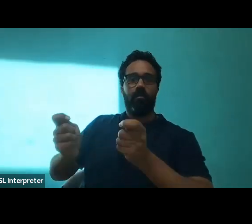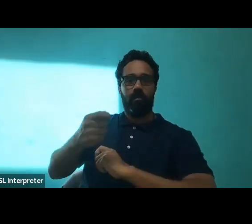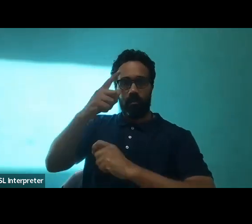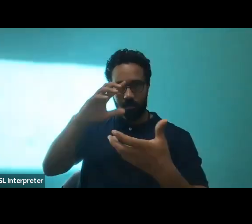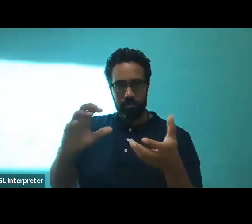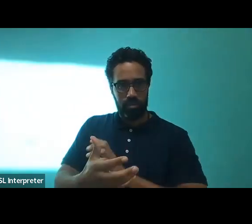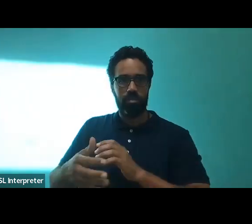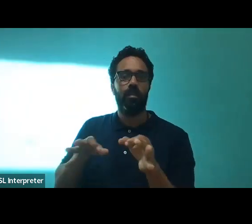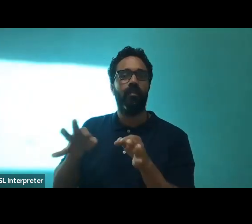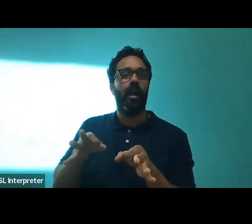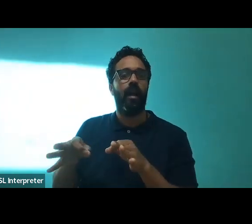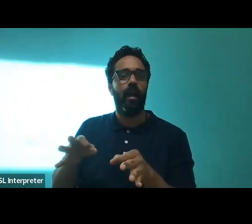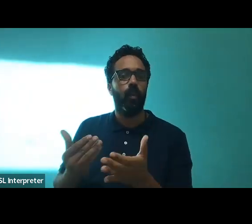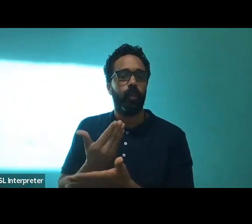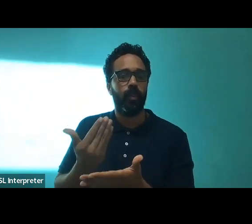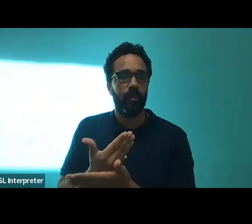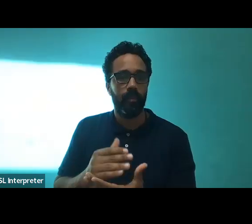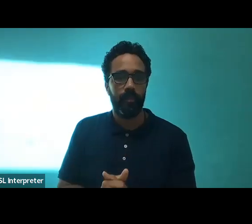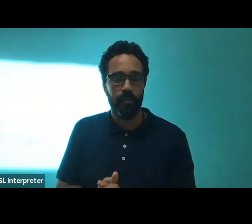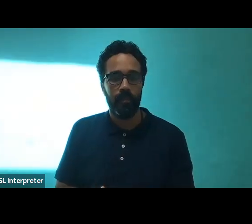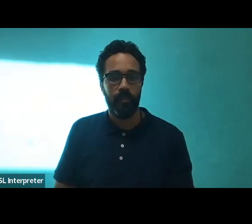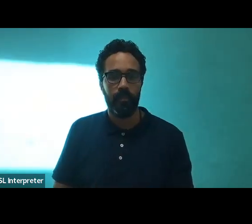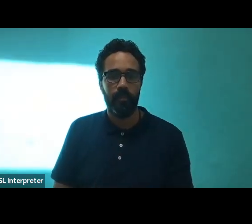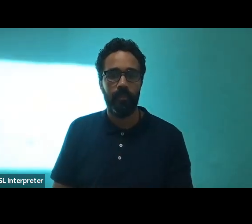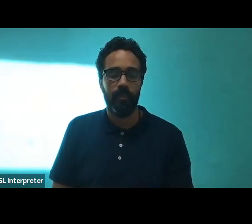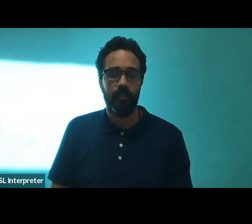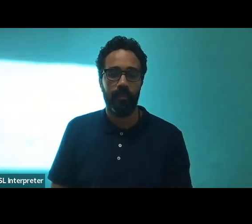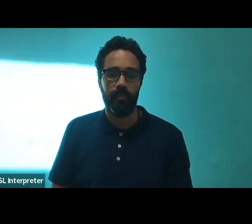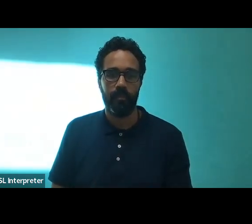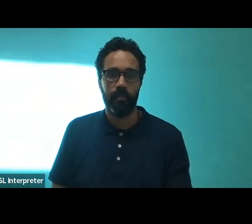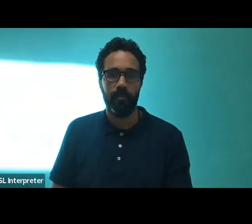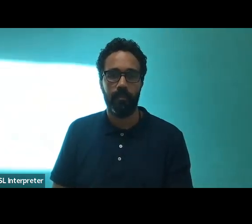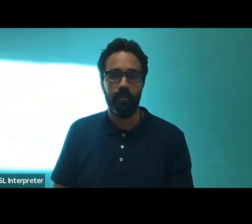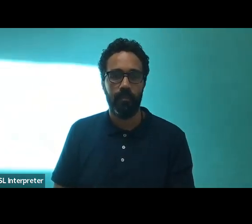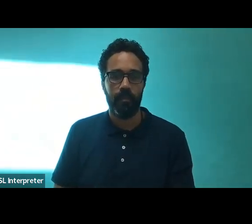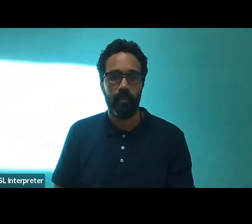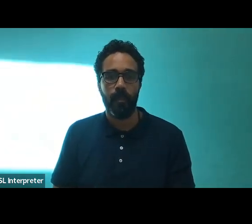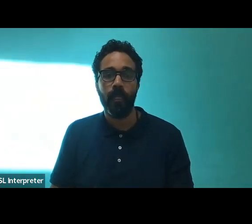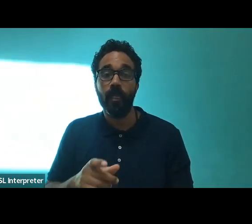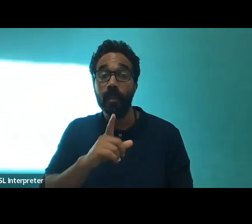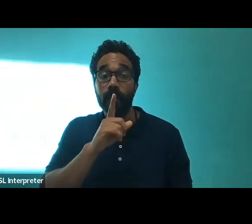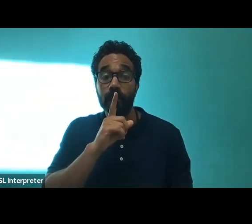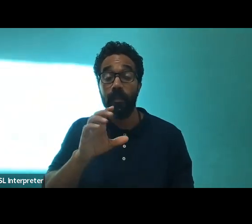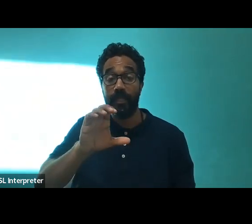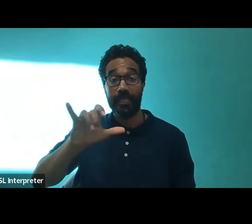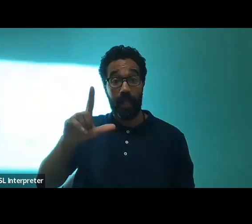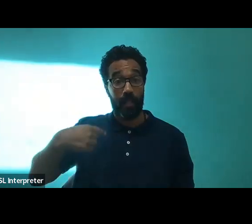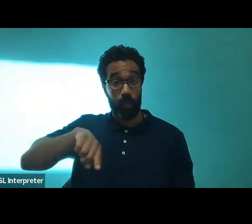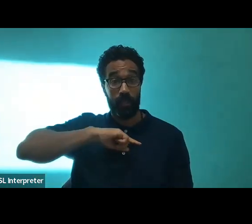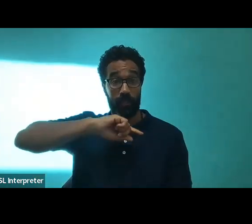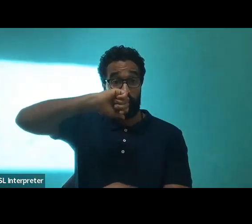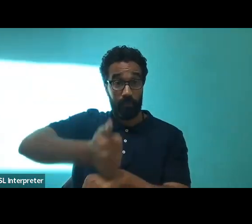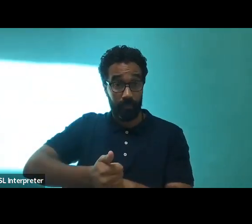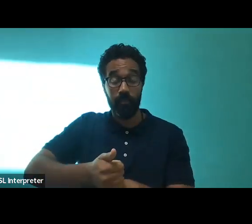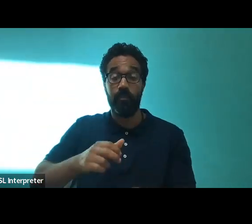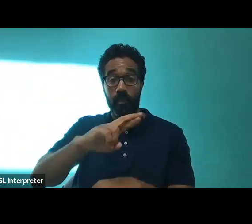To me, the most noteworthy thing about the CIL that we created in Rochester, and that